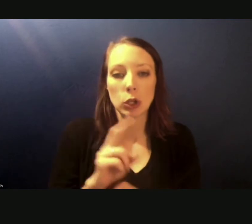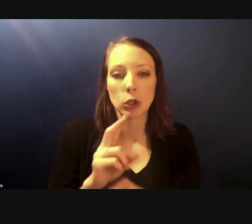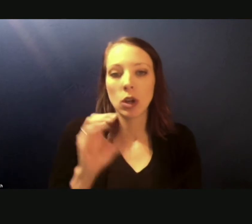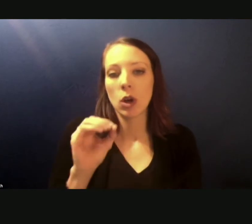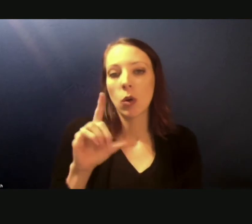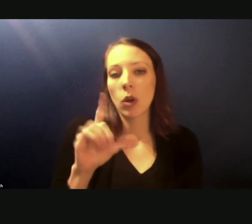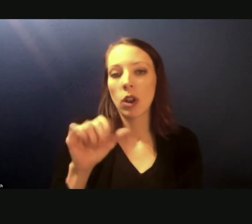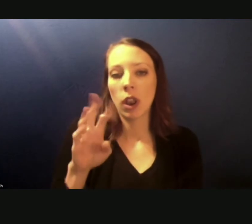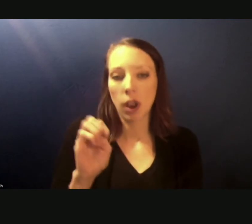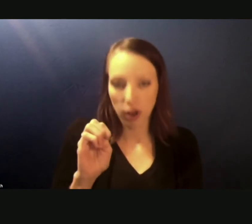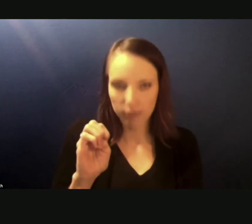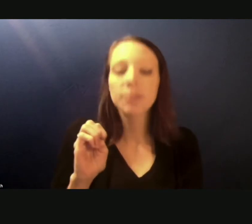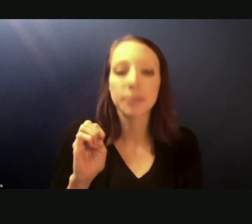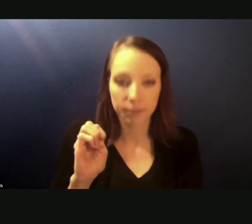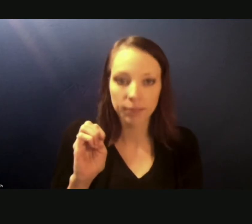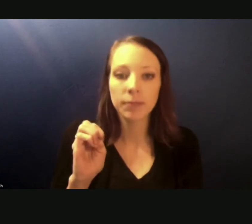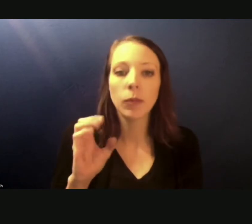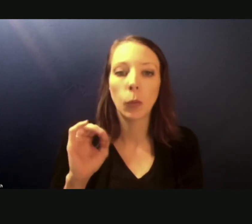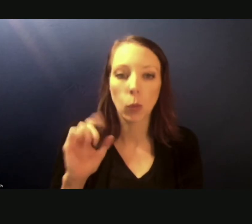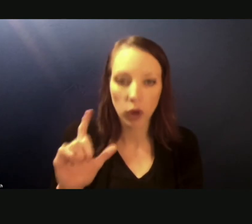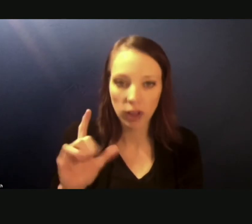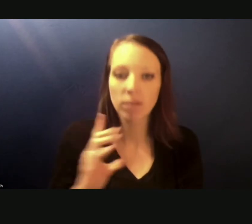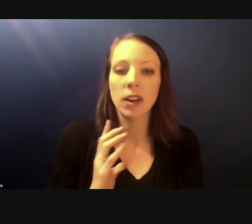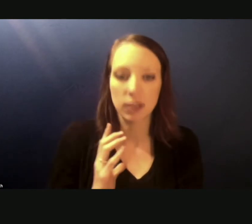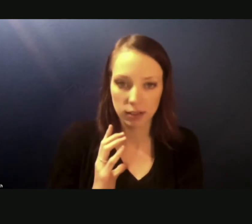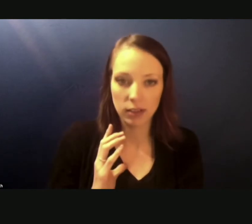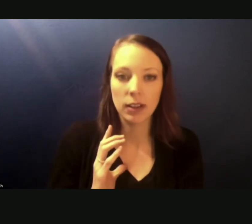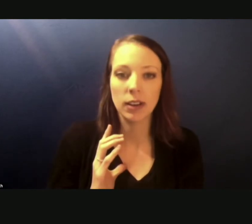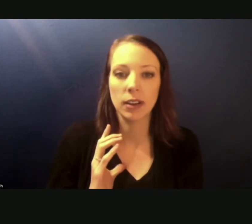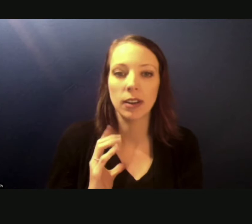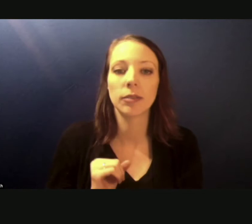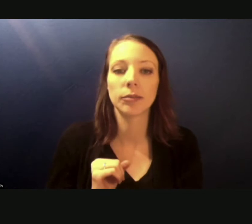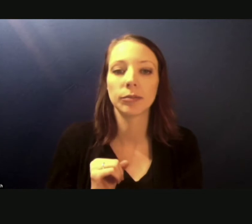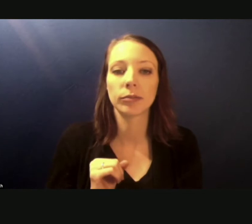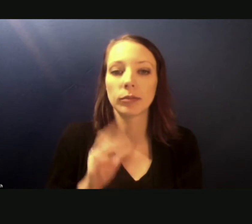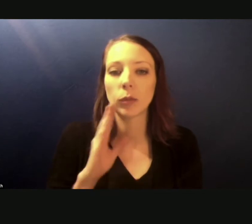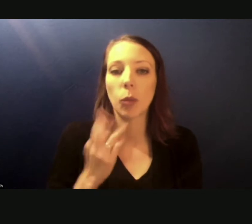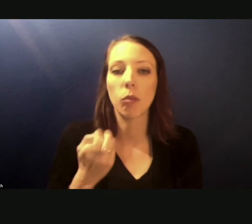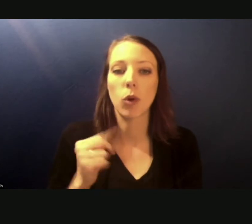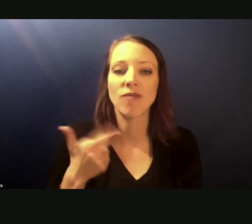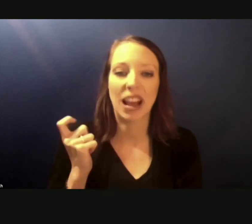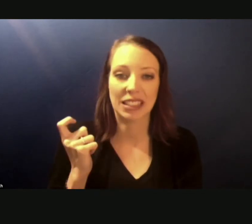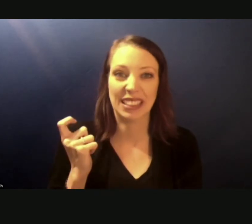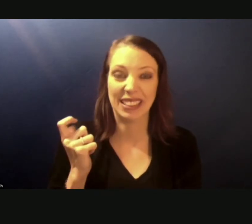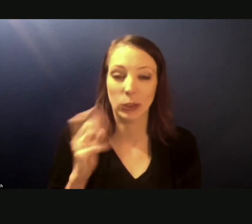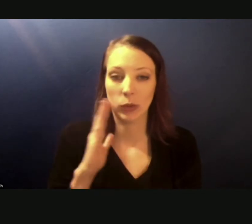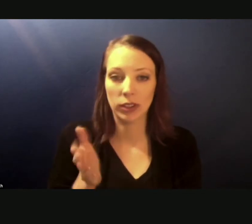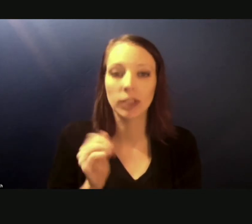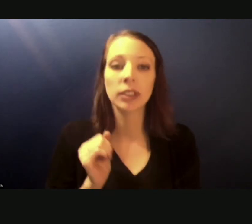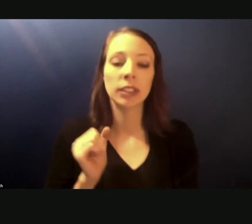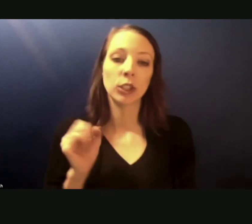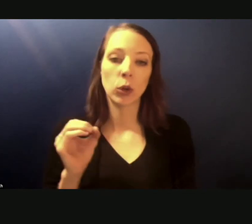olive oil, and that's fine. But olive oil will burn faster.